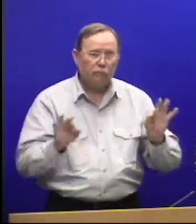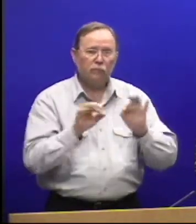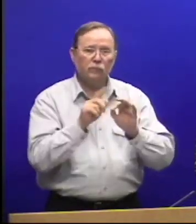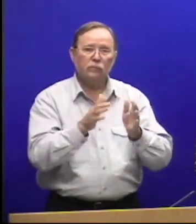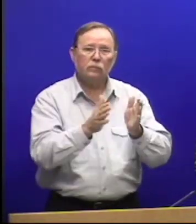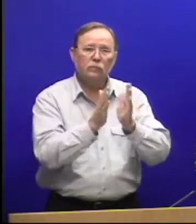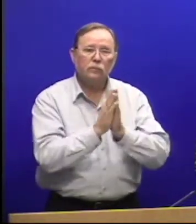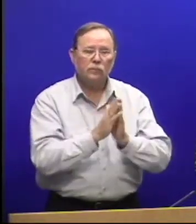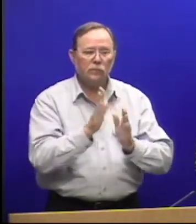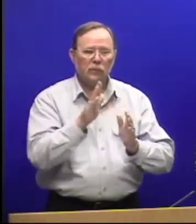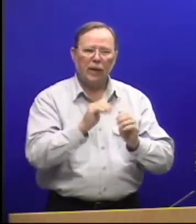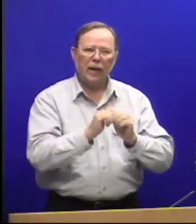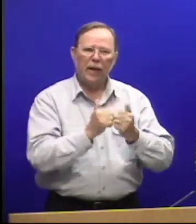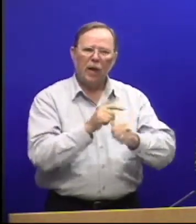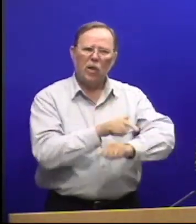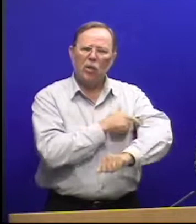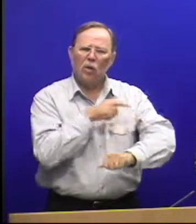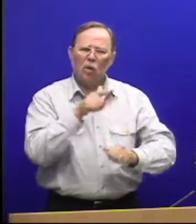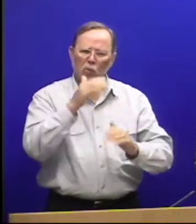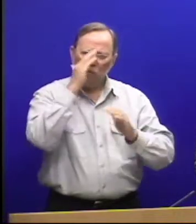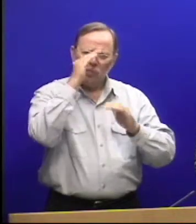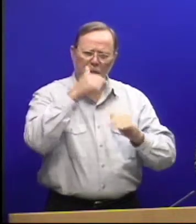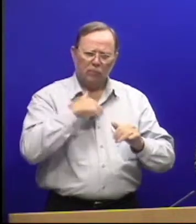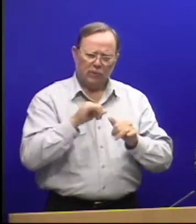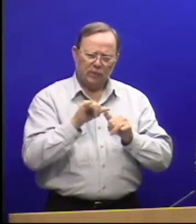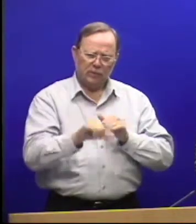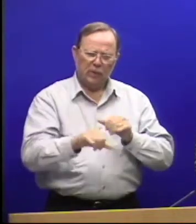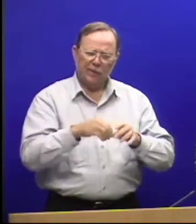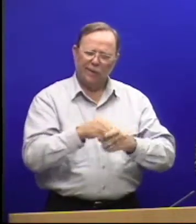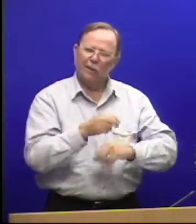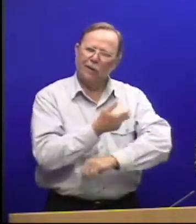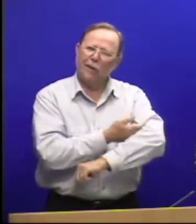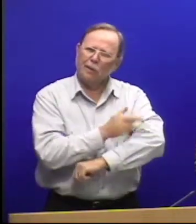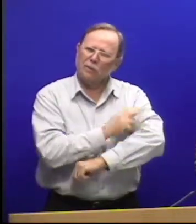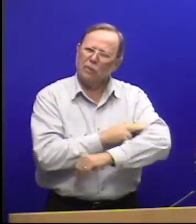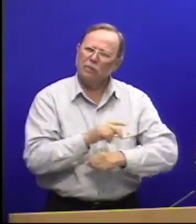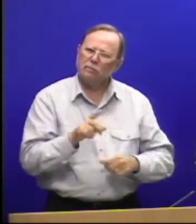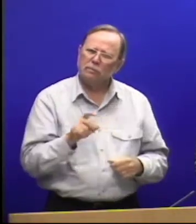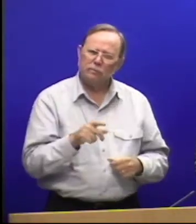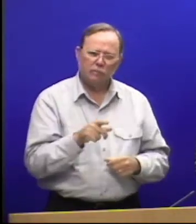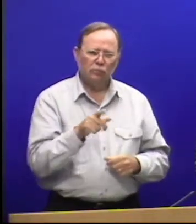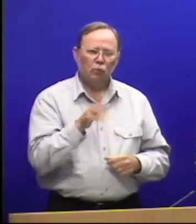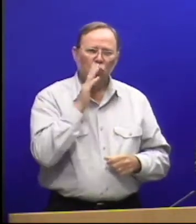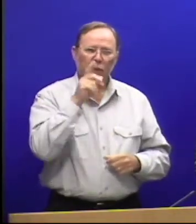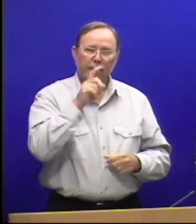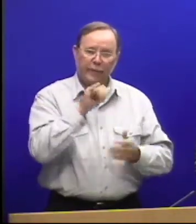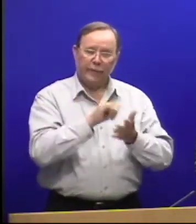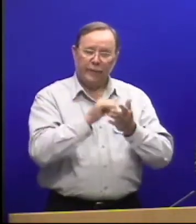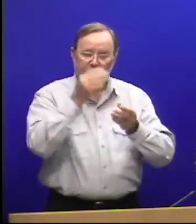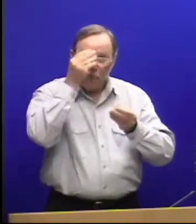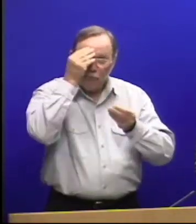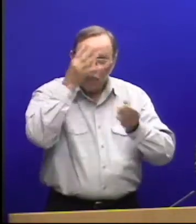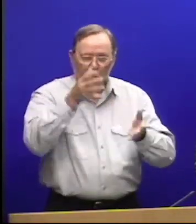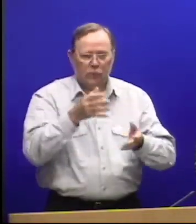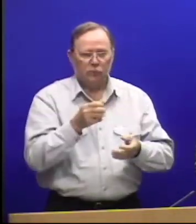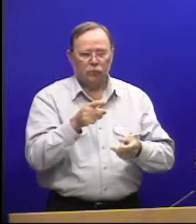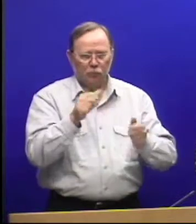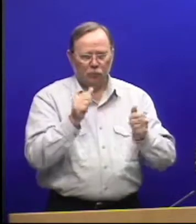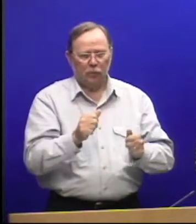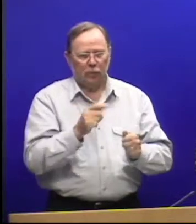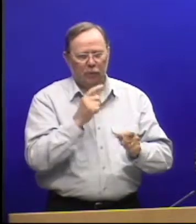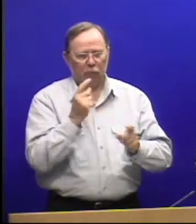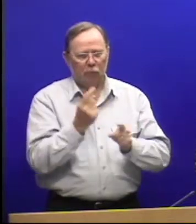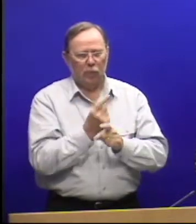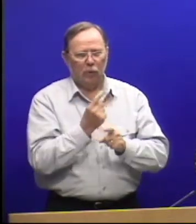how long do you expect me to be in the hospital? You will need this information so you can properly plan